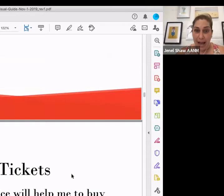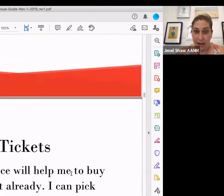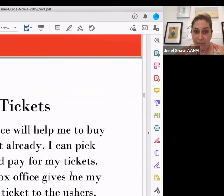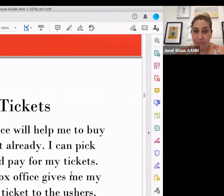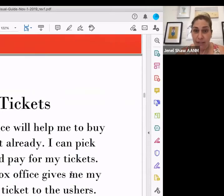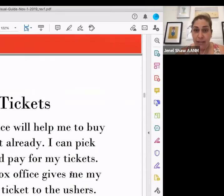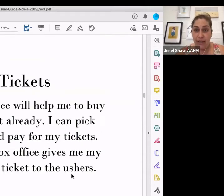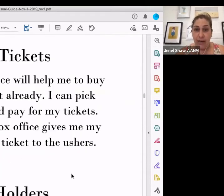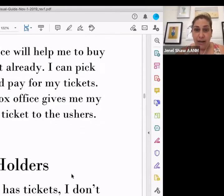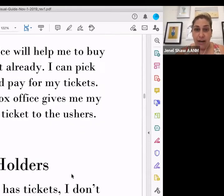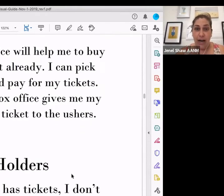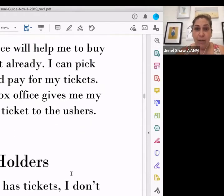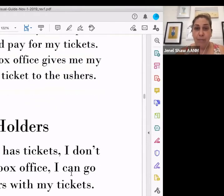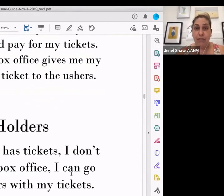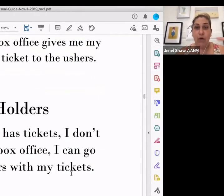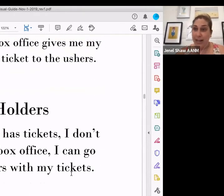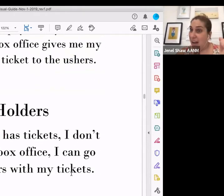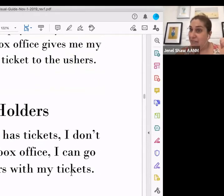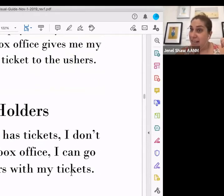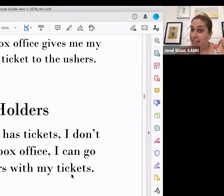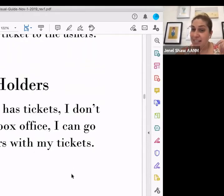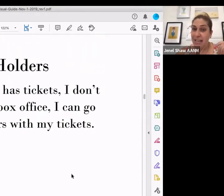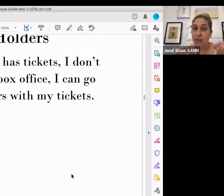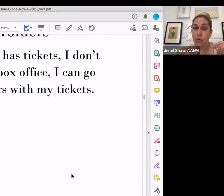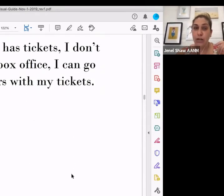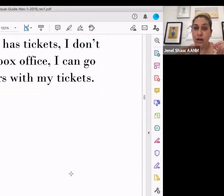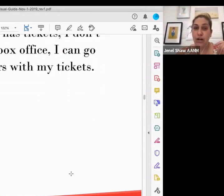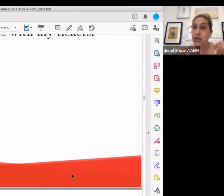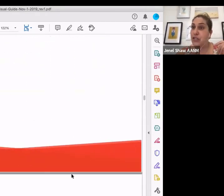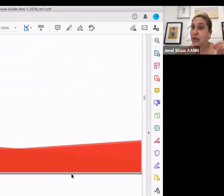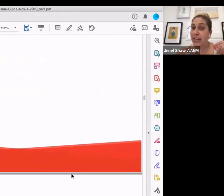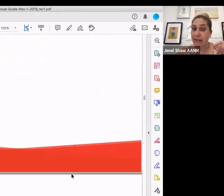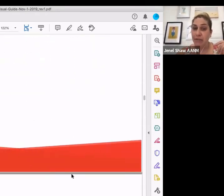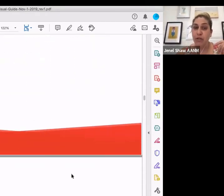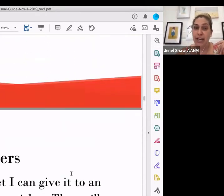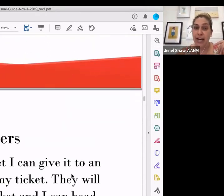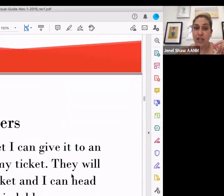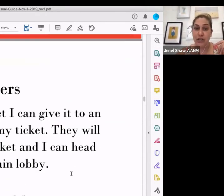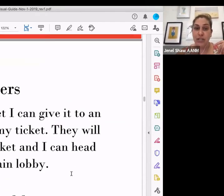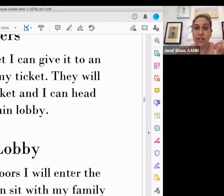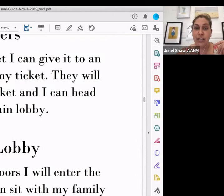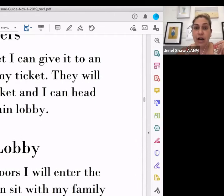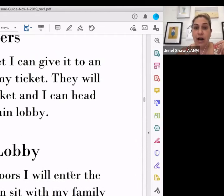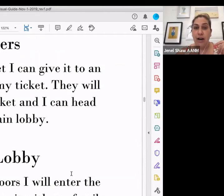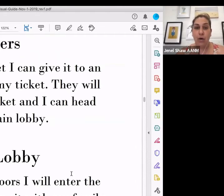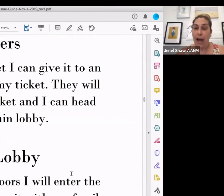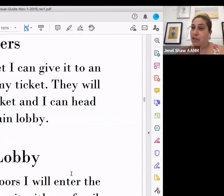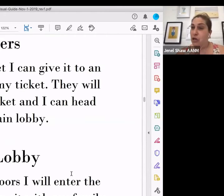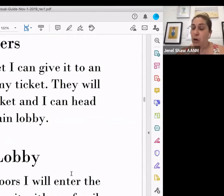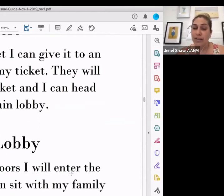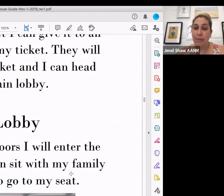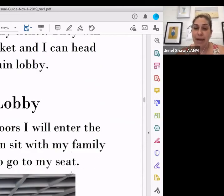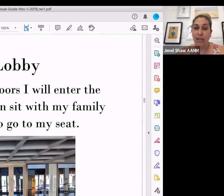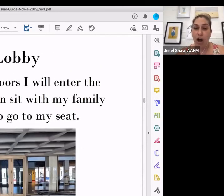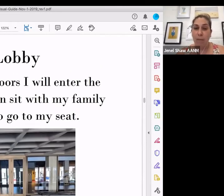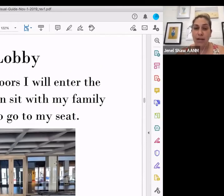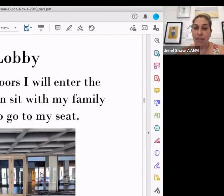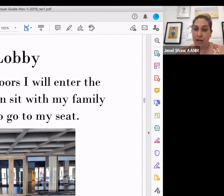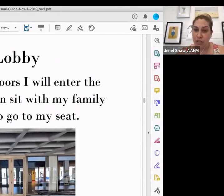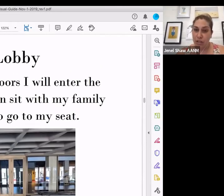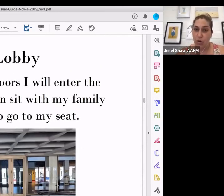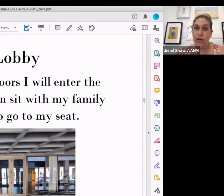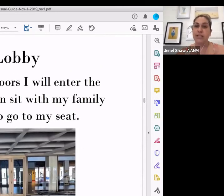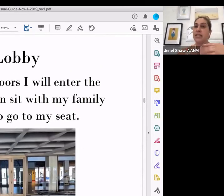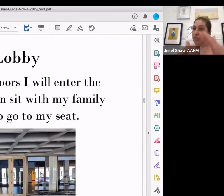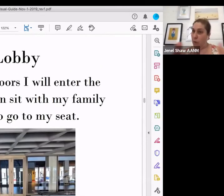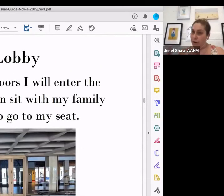you have, if you already have tickets, then what you're going to do is you're going to give them to the ushers. So after you go into the main lobby,